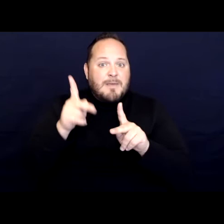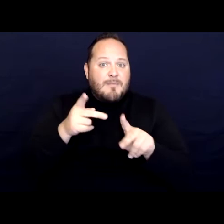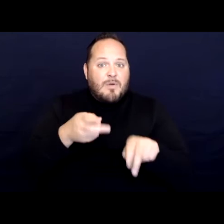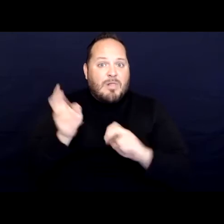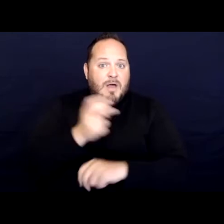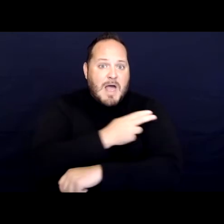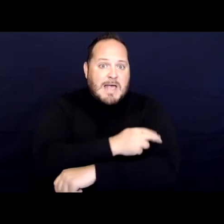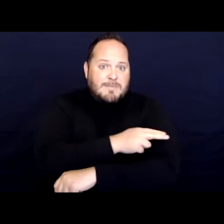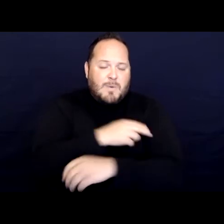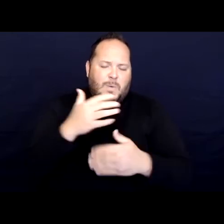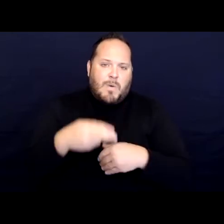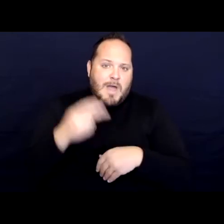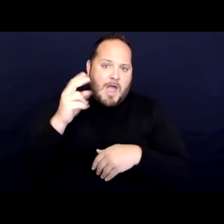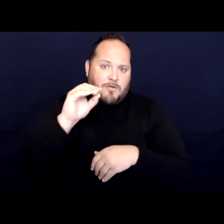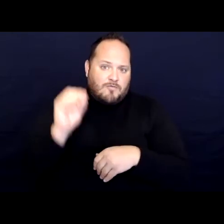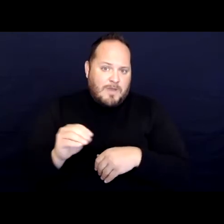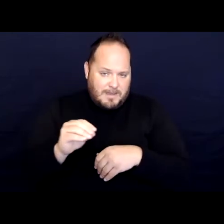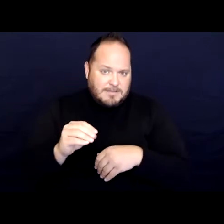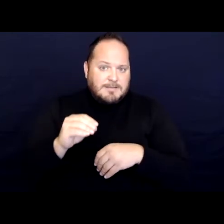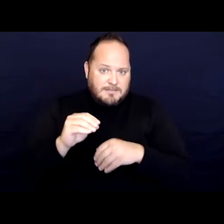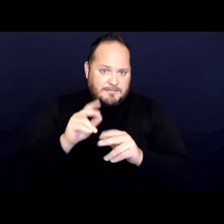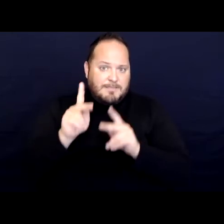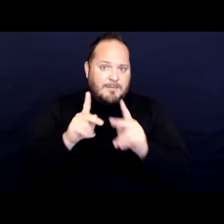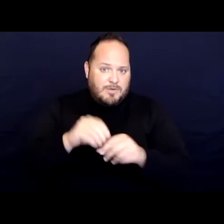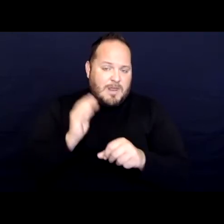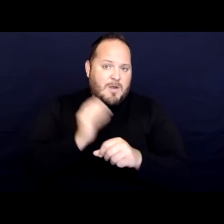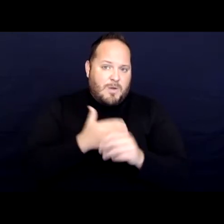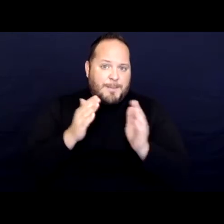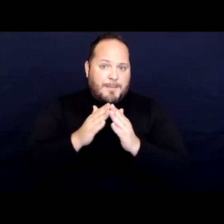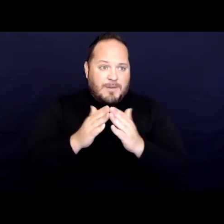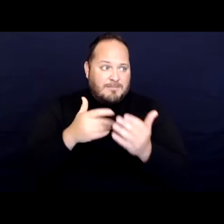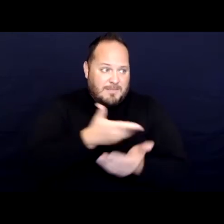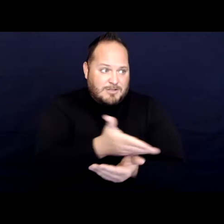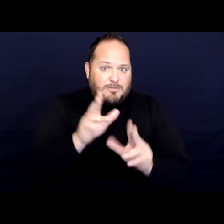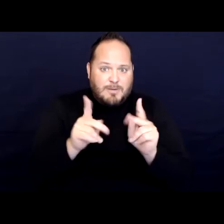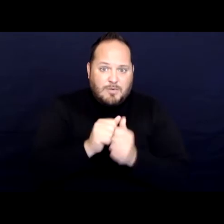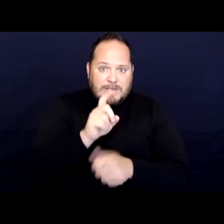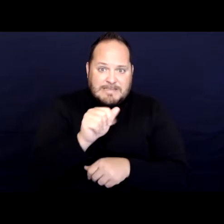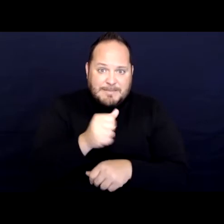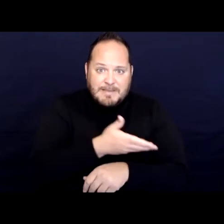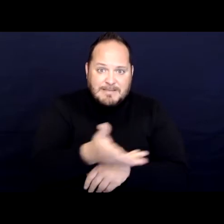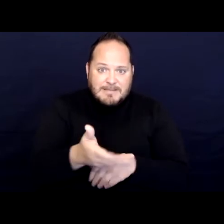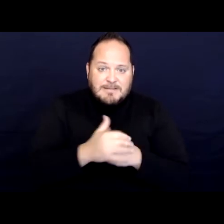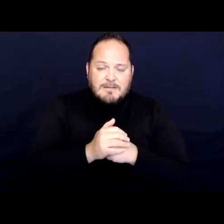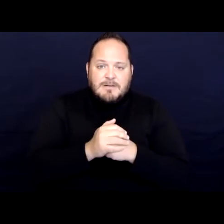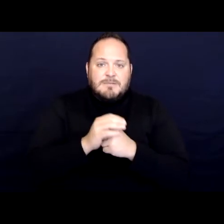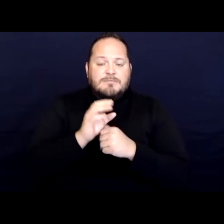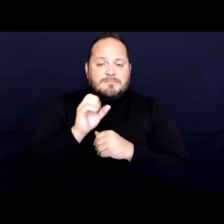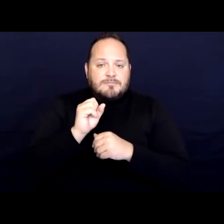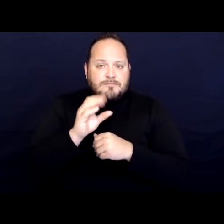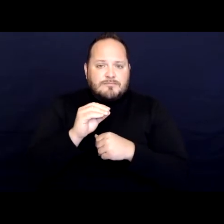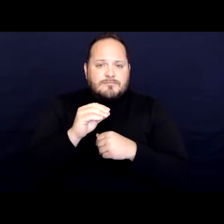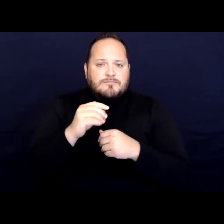And these are folks with disabilities. But then as we started to drill down into